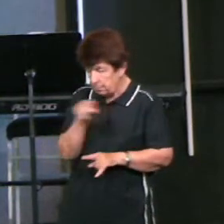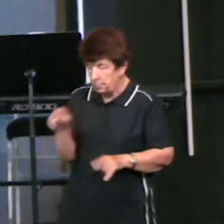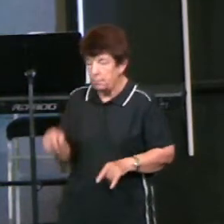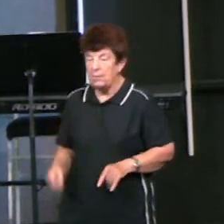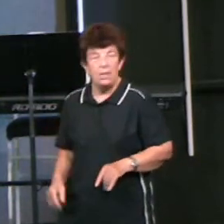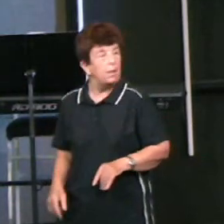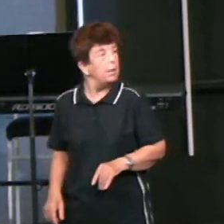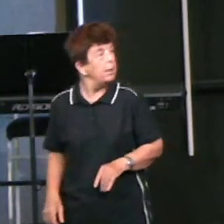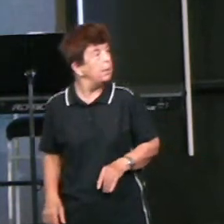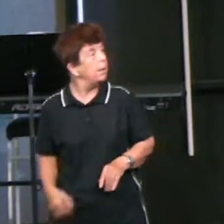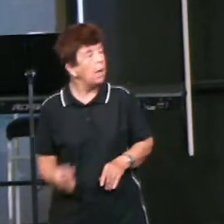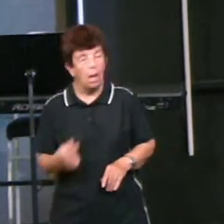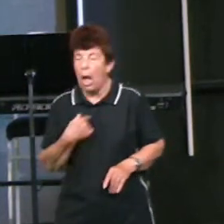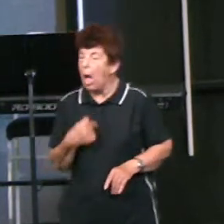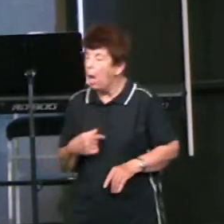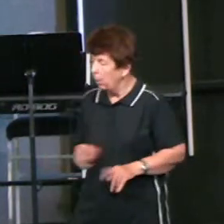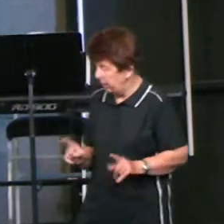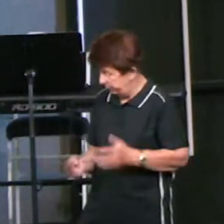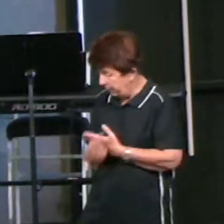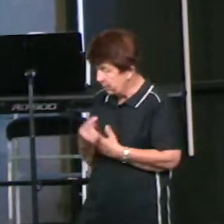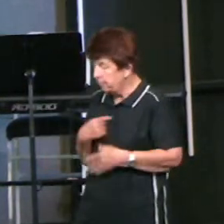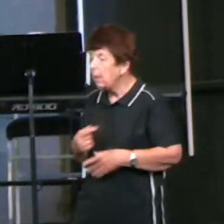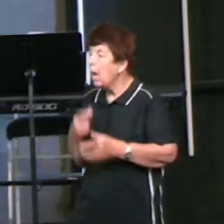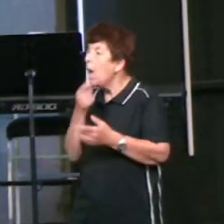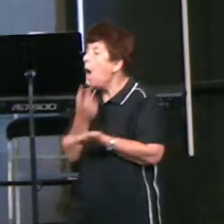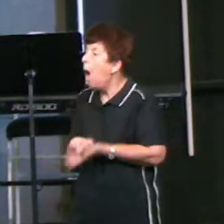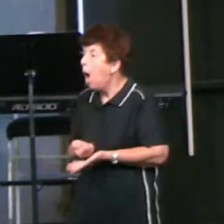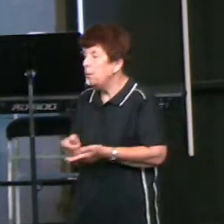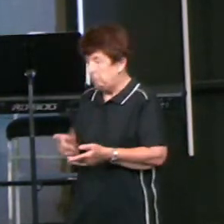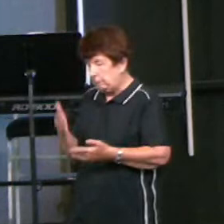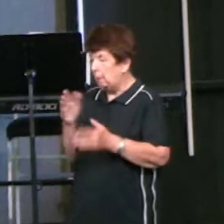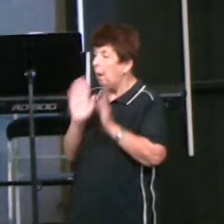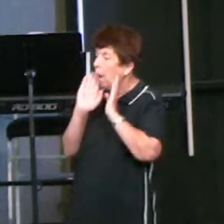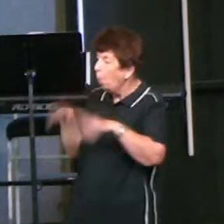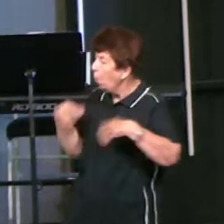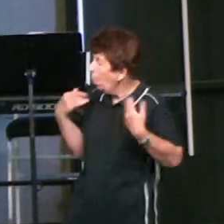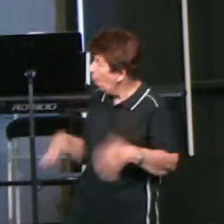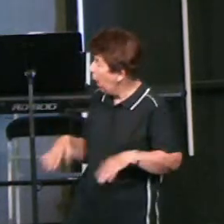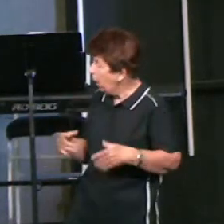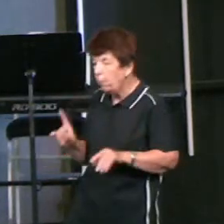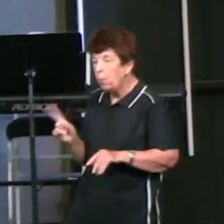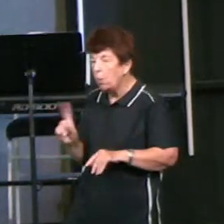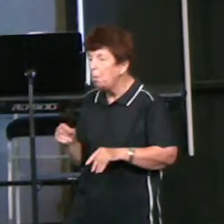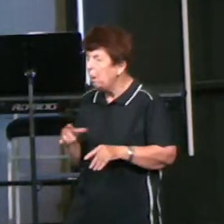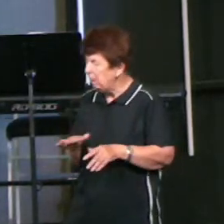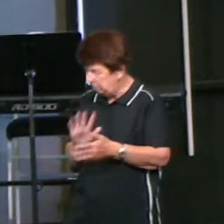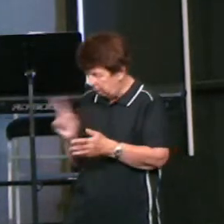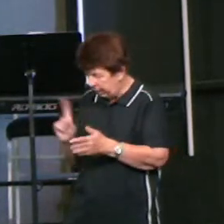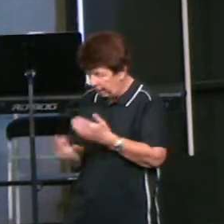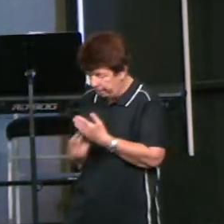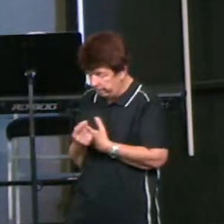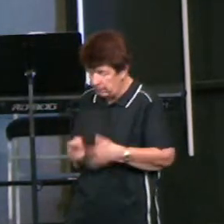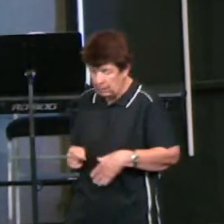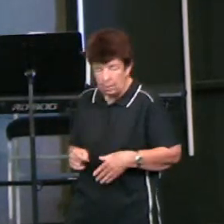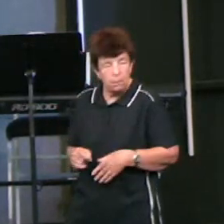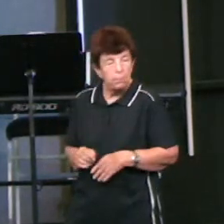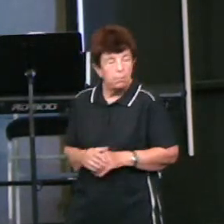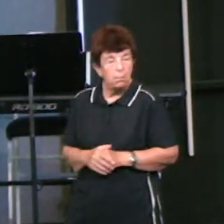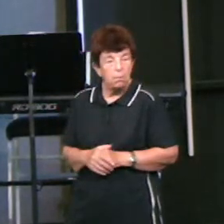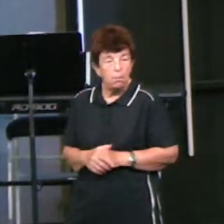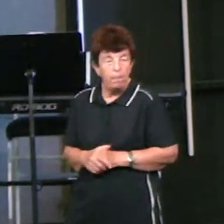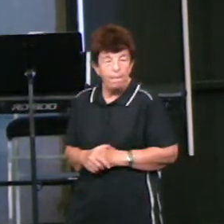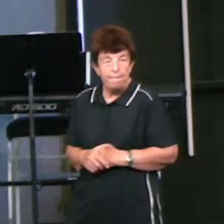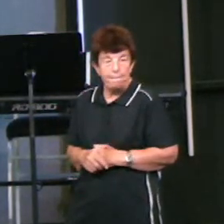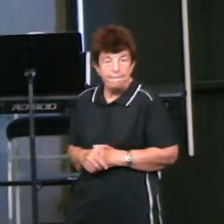to me, I would be confused. I would be amazed. I wouldn't know how to process what I'm feeling. And we're told here that